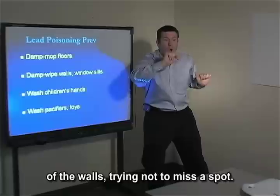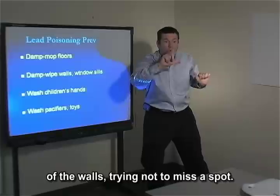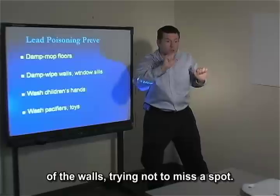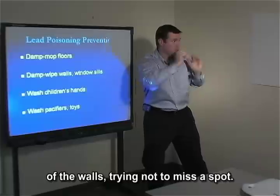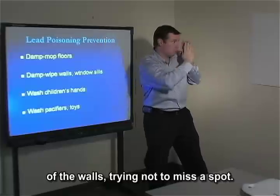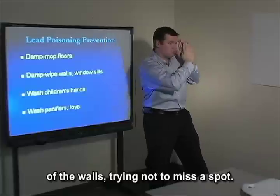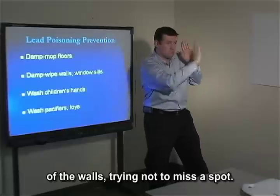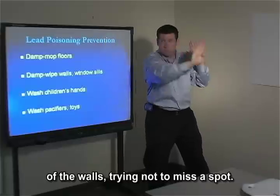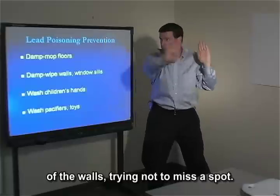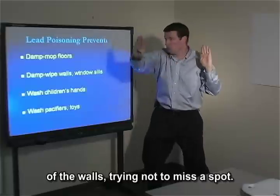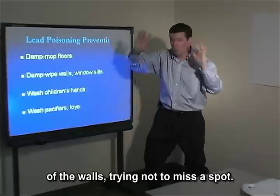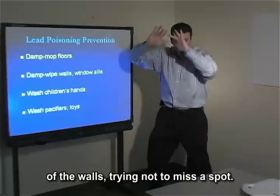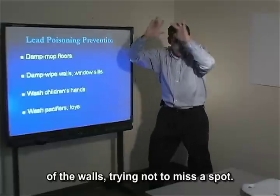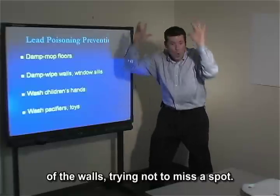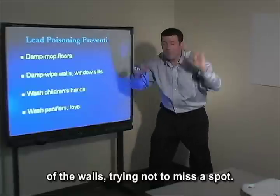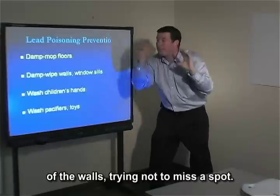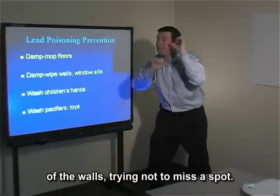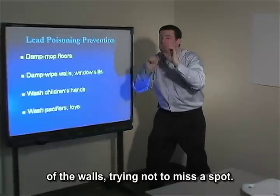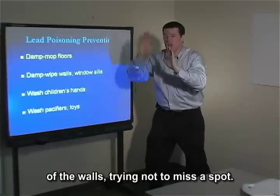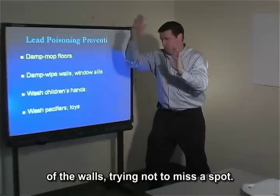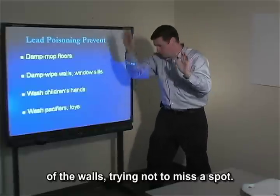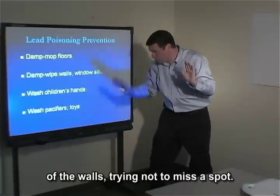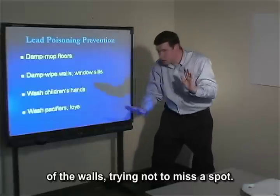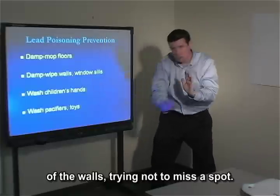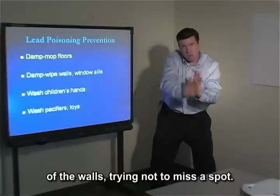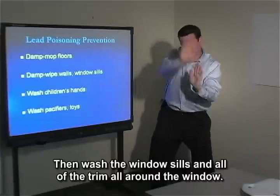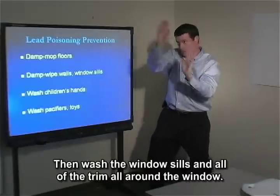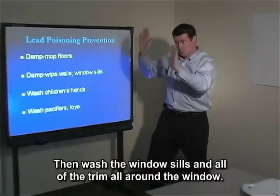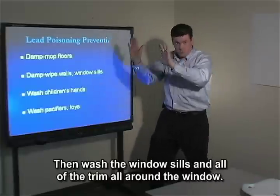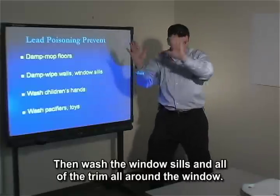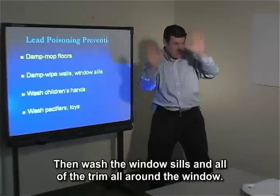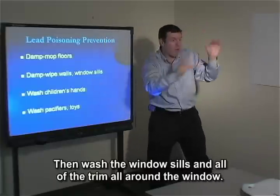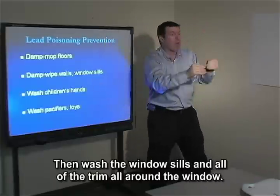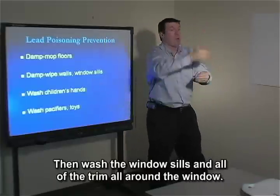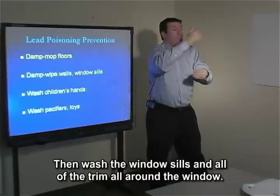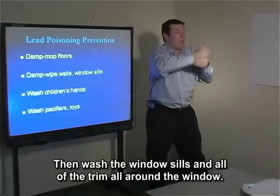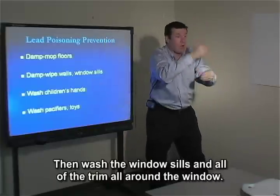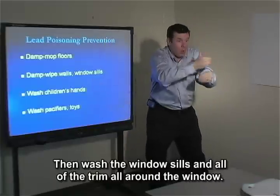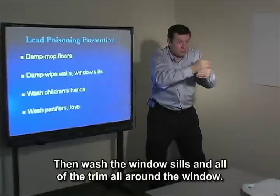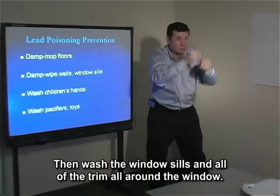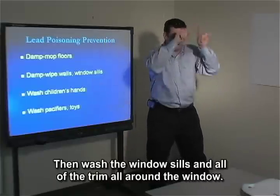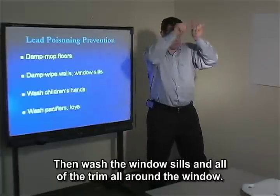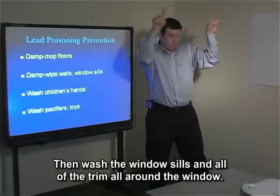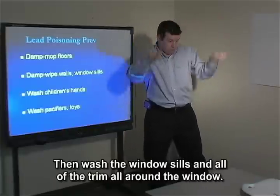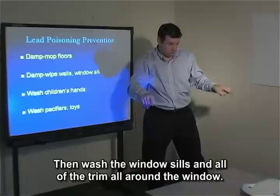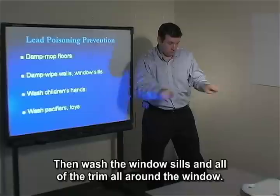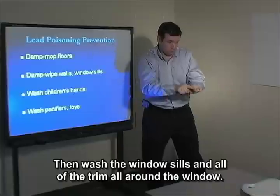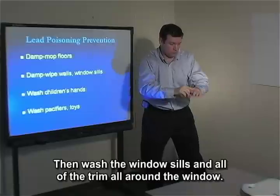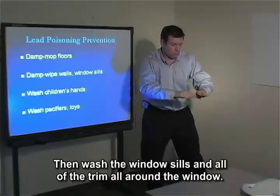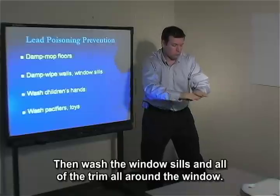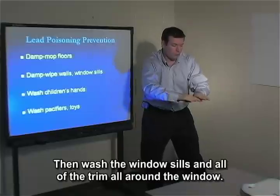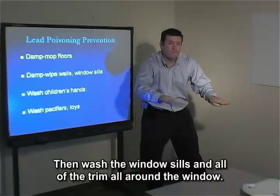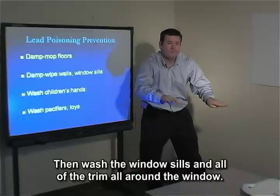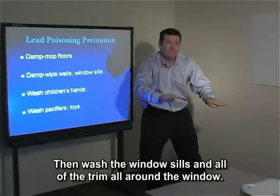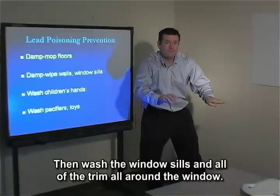walls, trying not to miss a spot. Then, wash the window sills and all of the trim all around